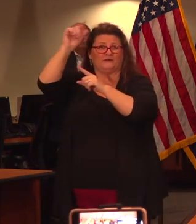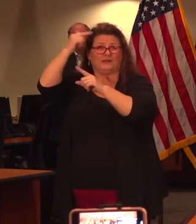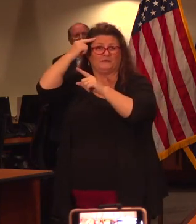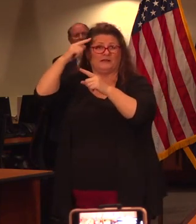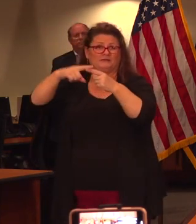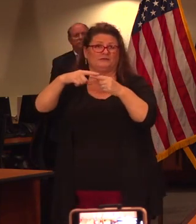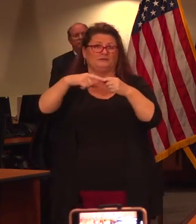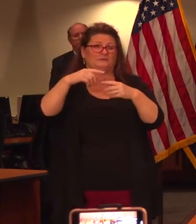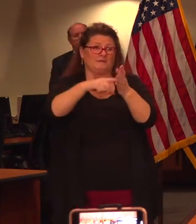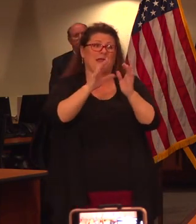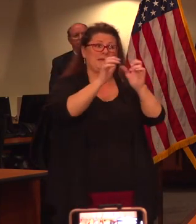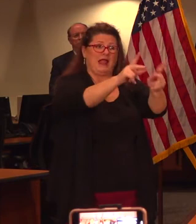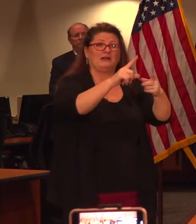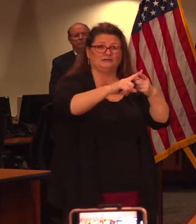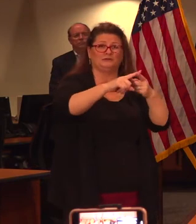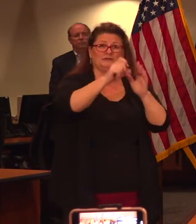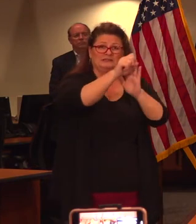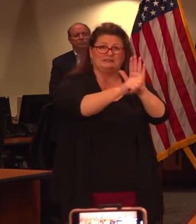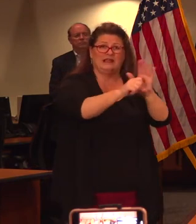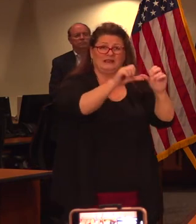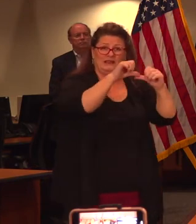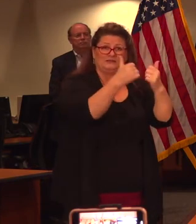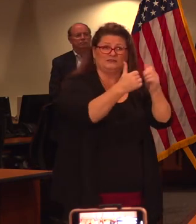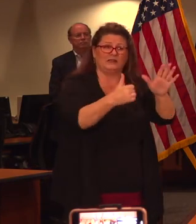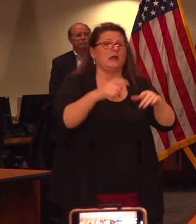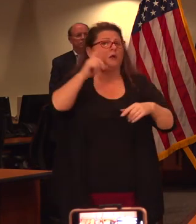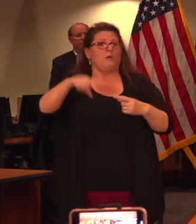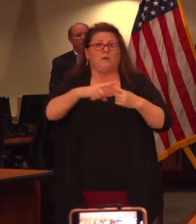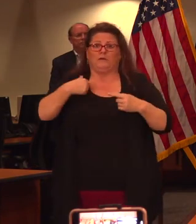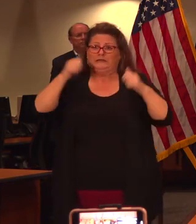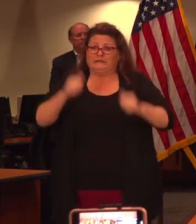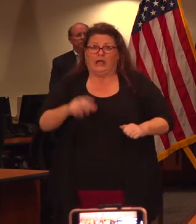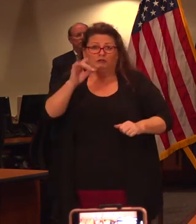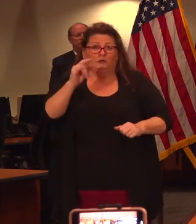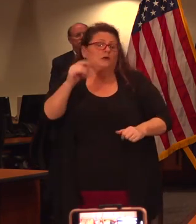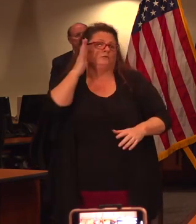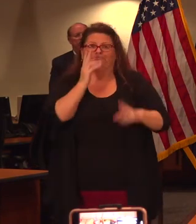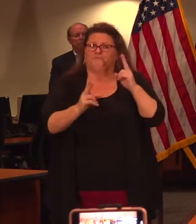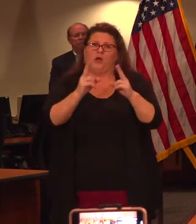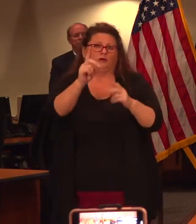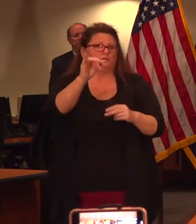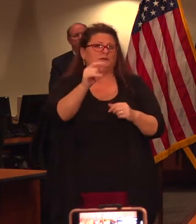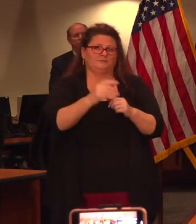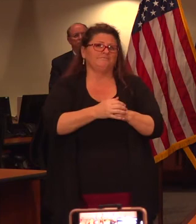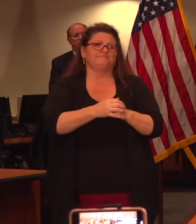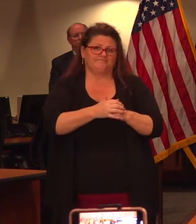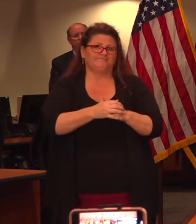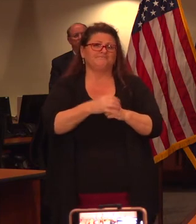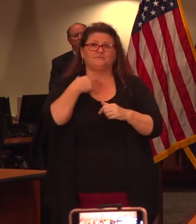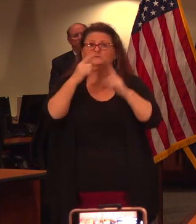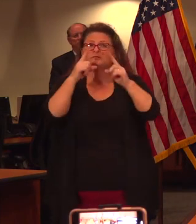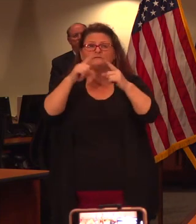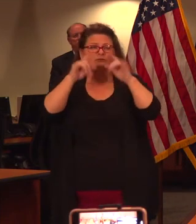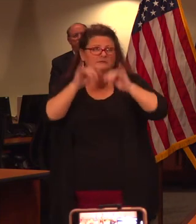that we've spent. But as soon as we can do it, I promise you, everyone here, we've all been talking to a lot of the same